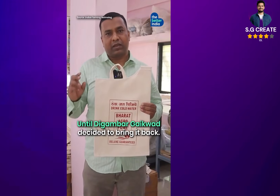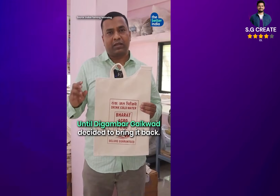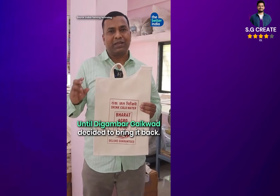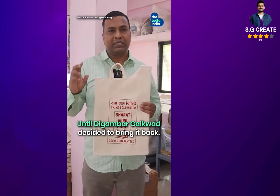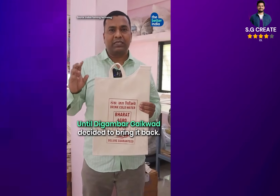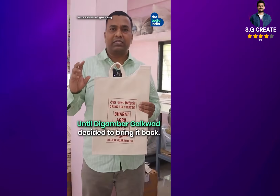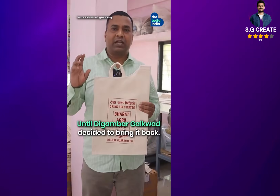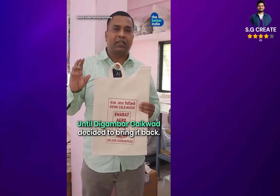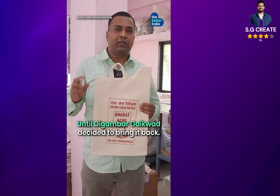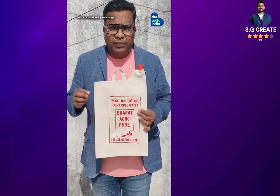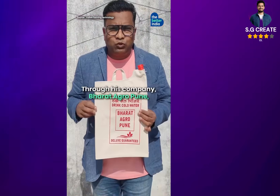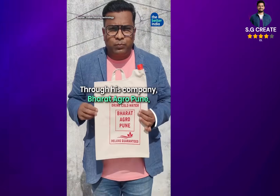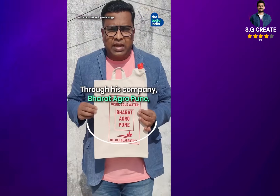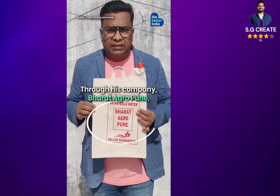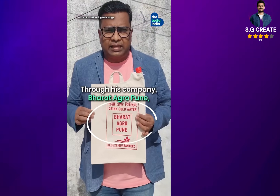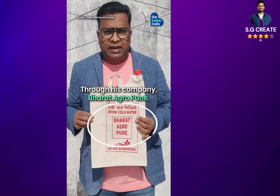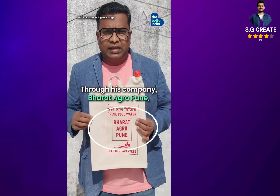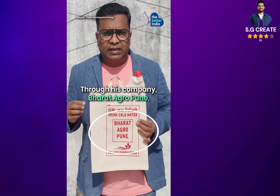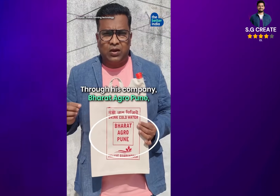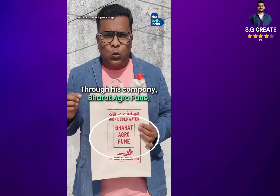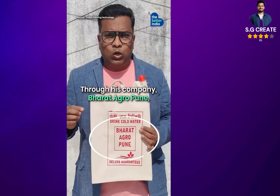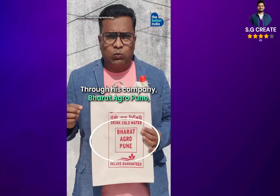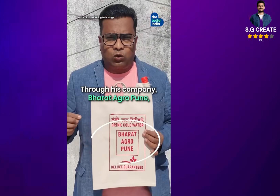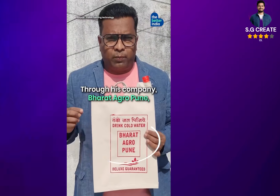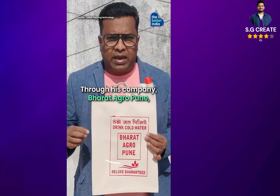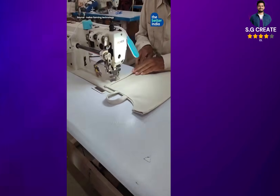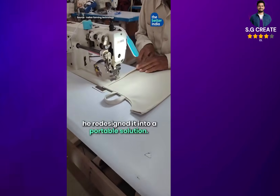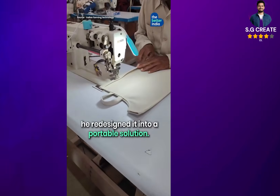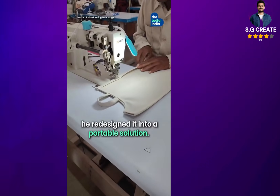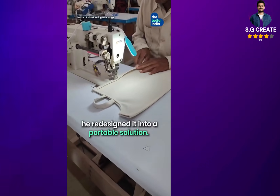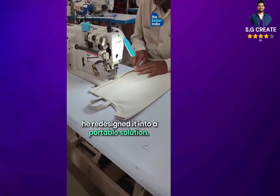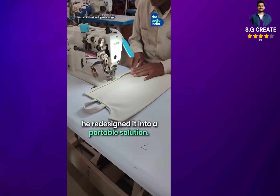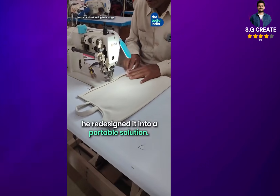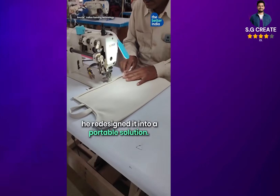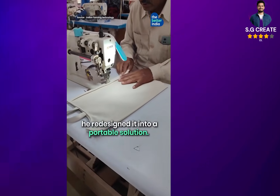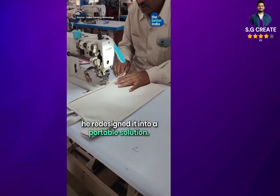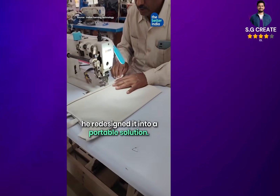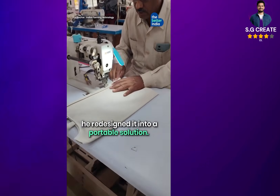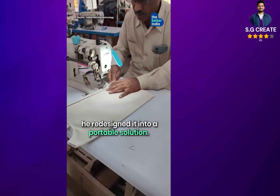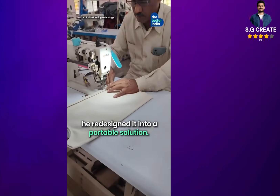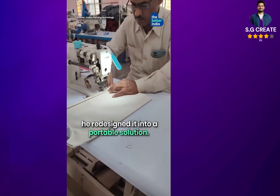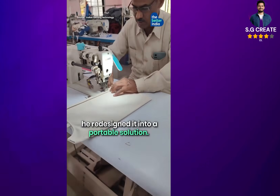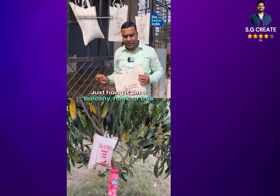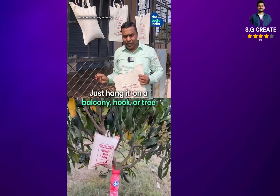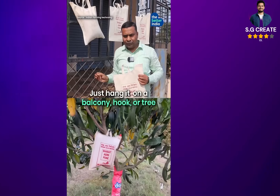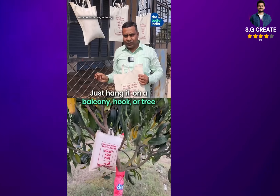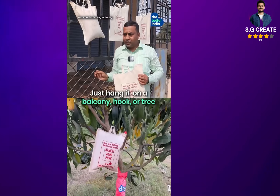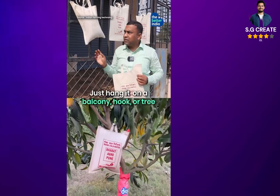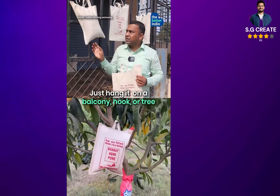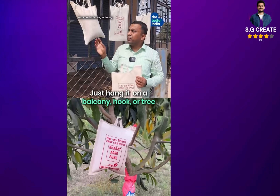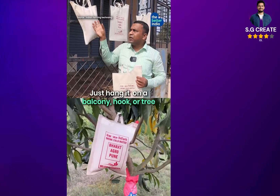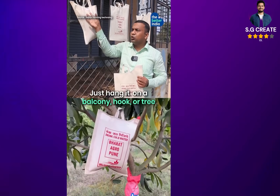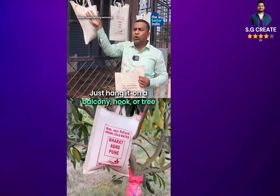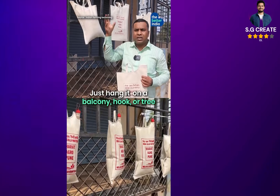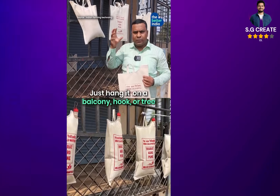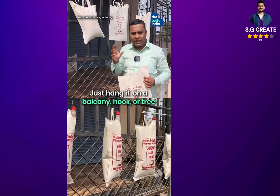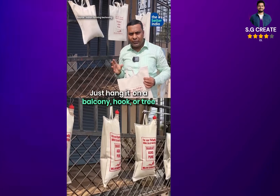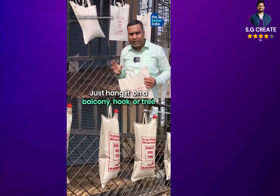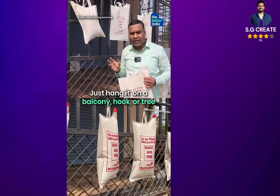to bring it back. Through his company, Bharat Agro Pune, he redesigned it into a portable solution. Just hang it on a balcony, hook, or a